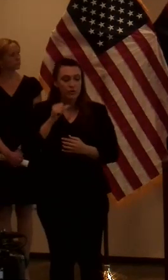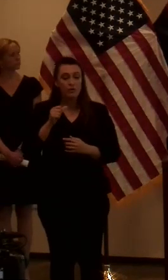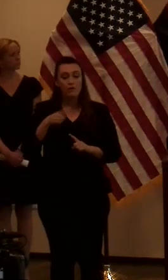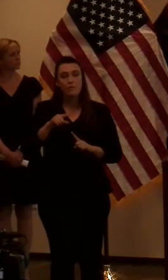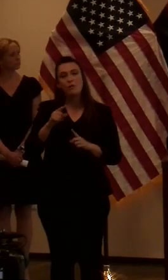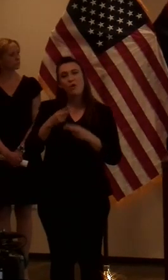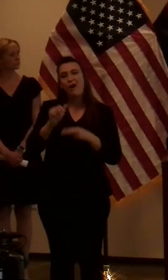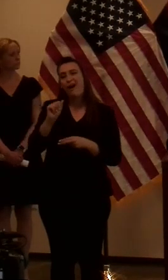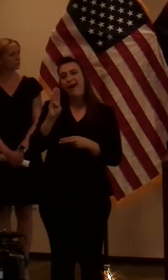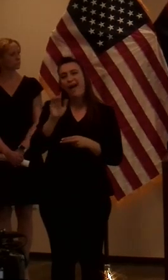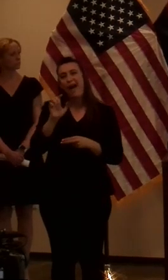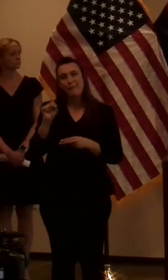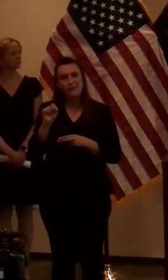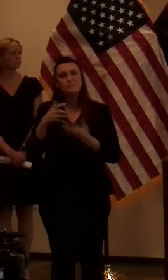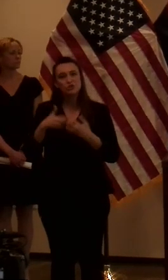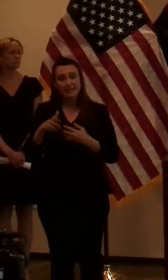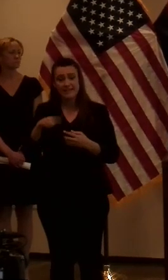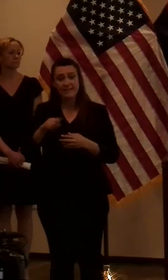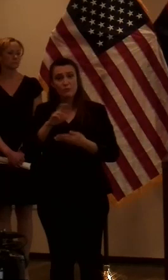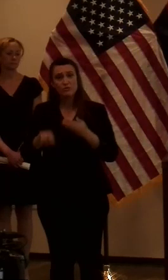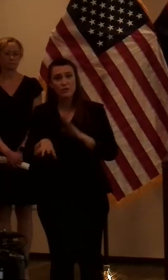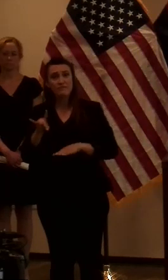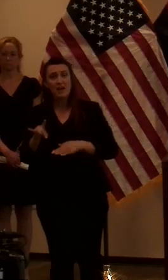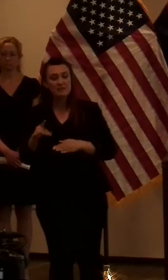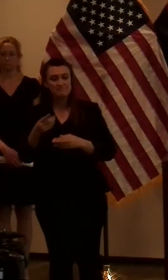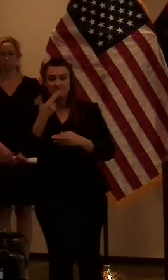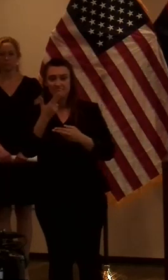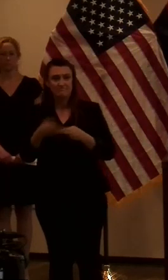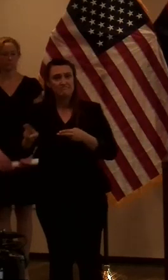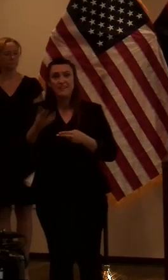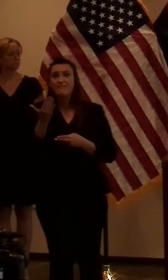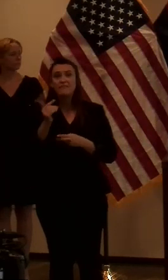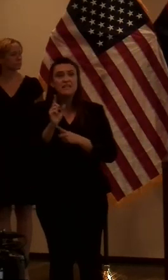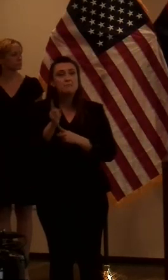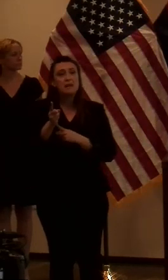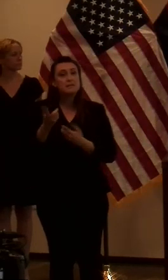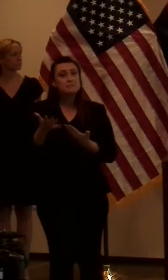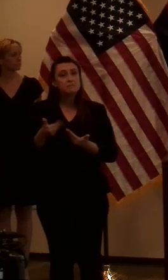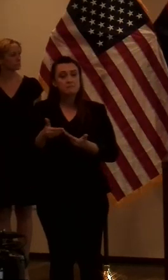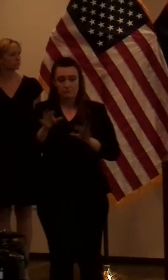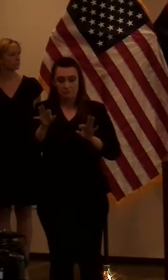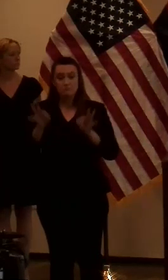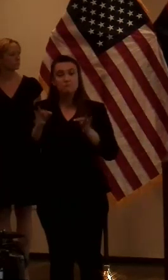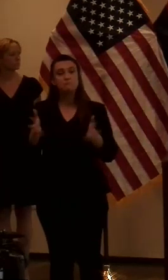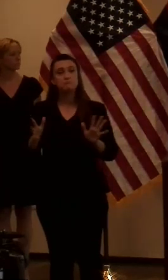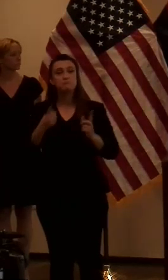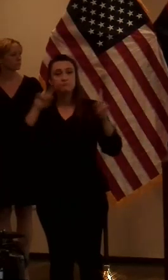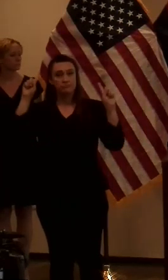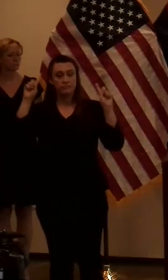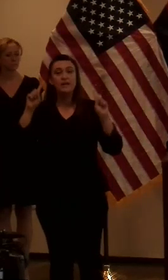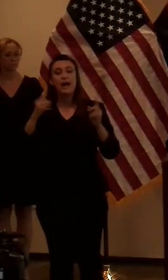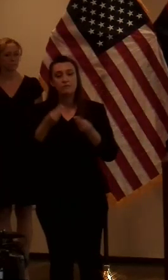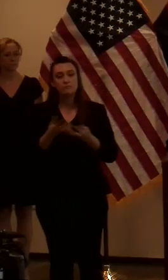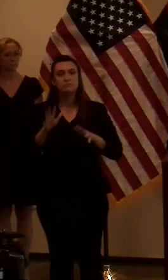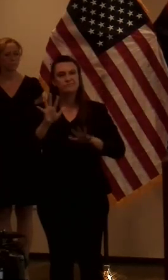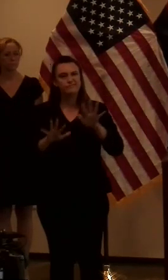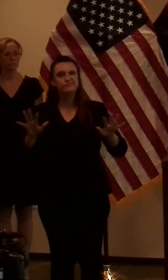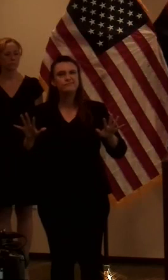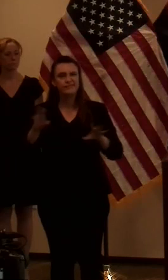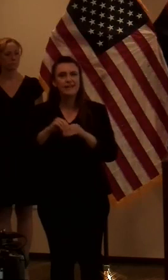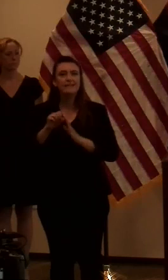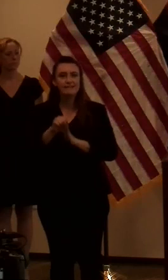detect COVID-19 in as little as 15 minutes, and they'll be distributed around the state to test vulnerable